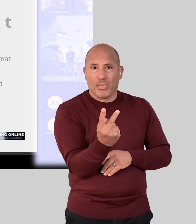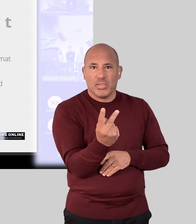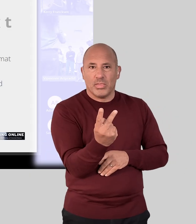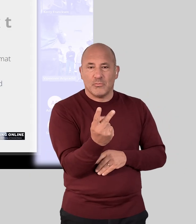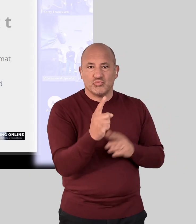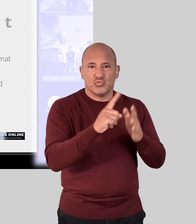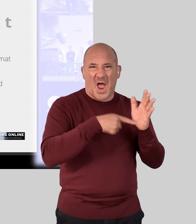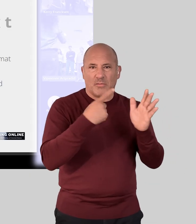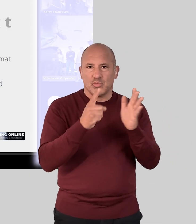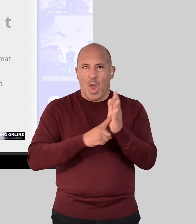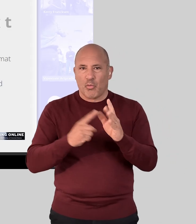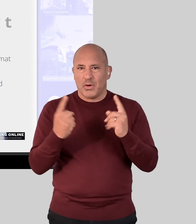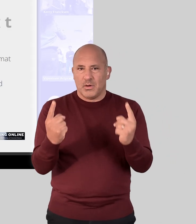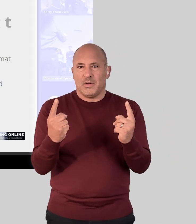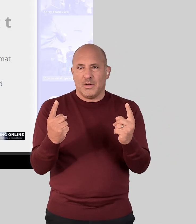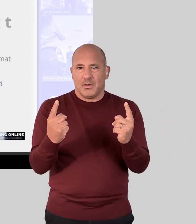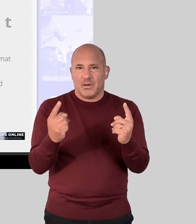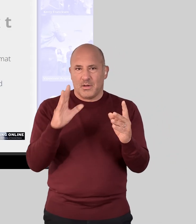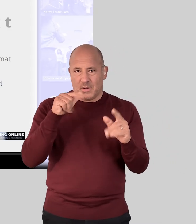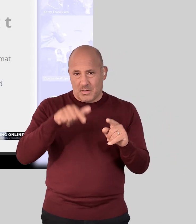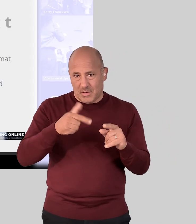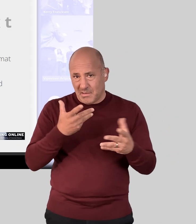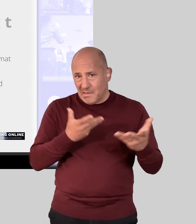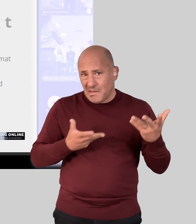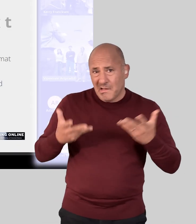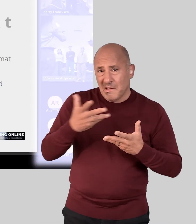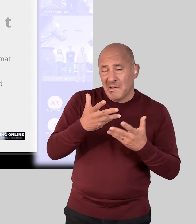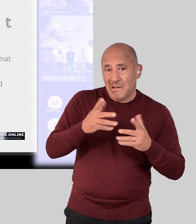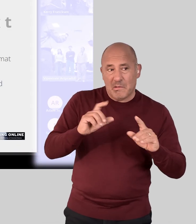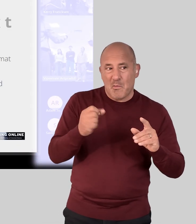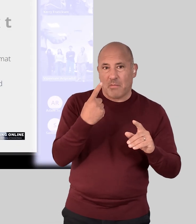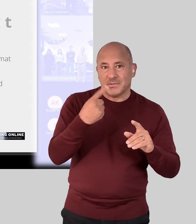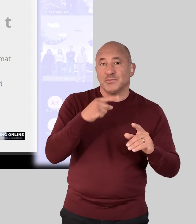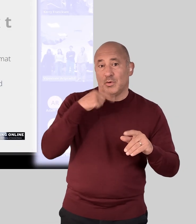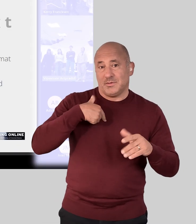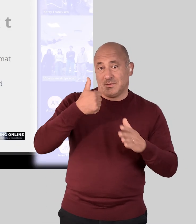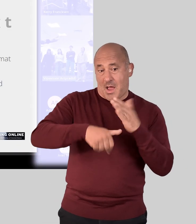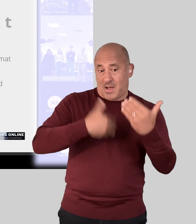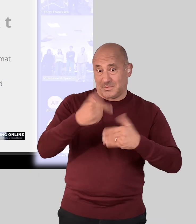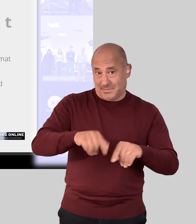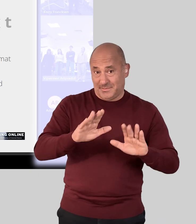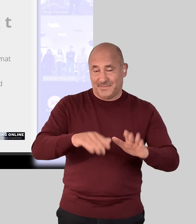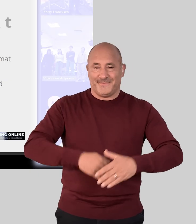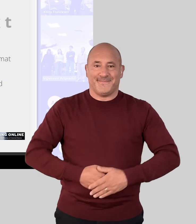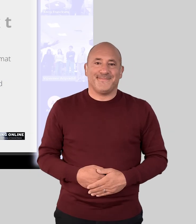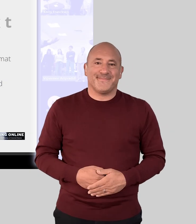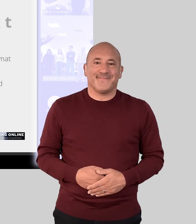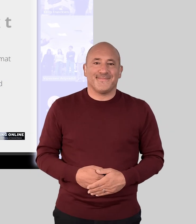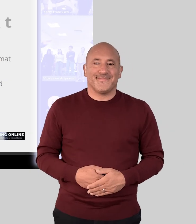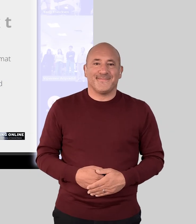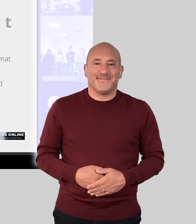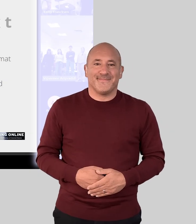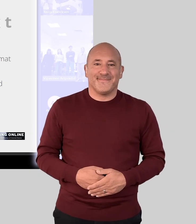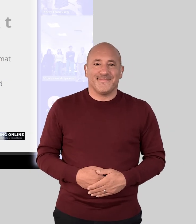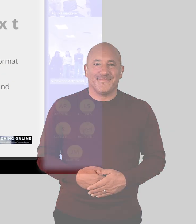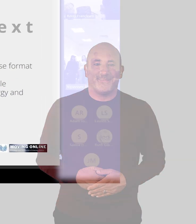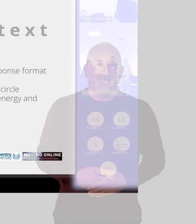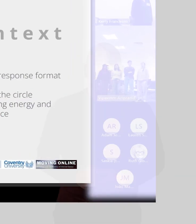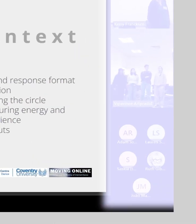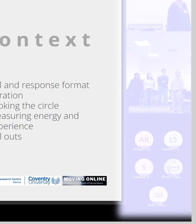The focus is on these two. So what is going to happen in this conversation, which is where we're going to pick it up. Oh.